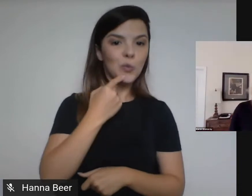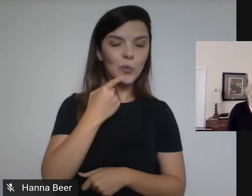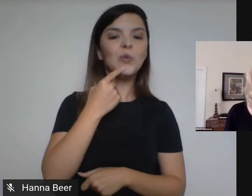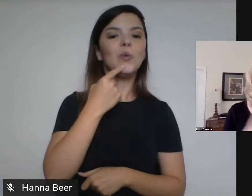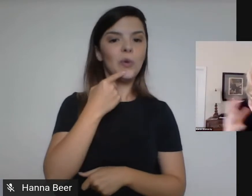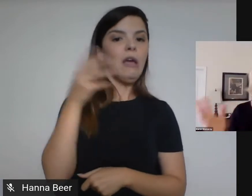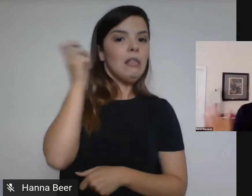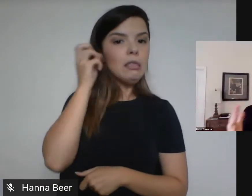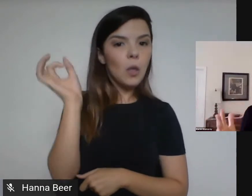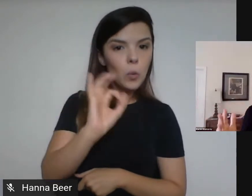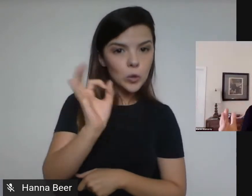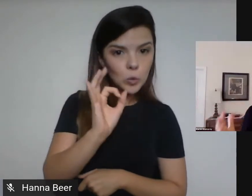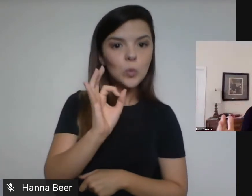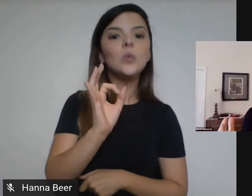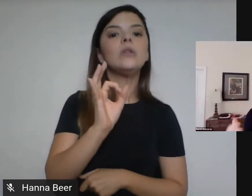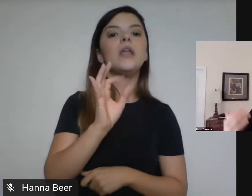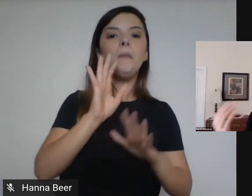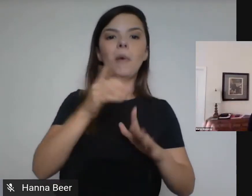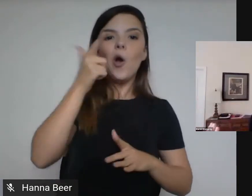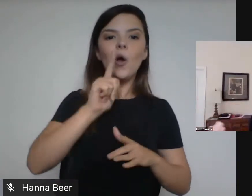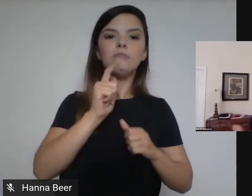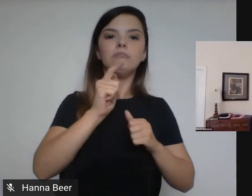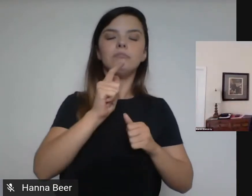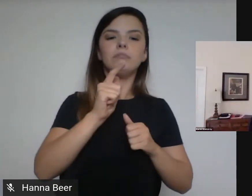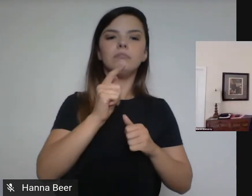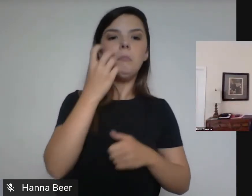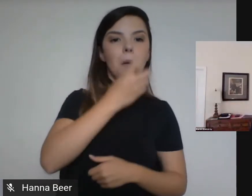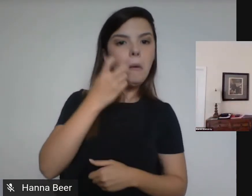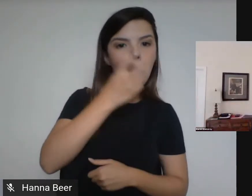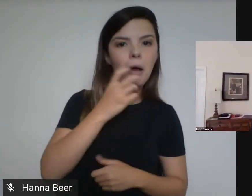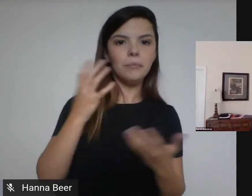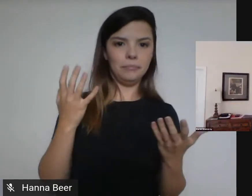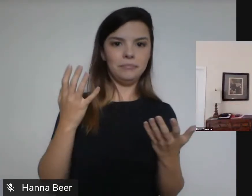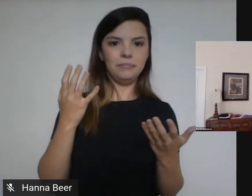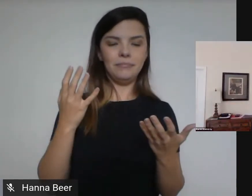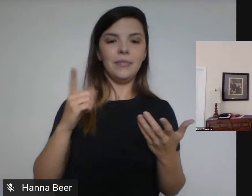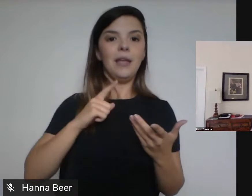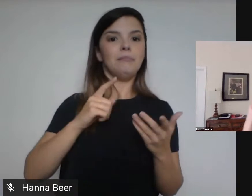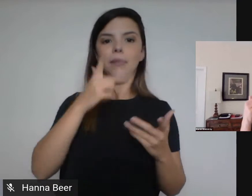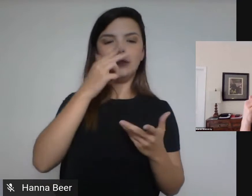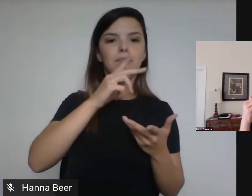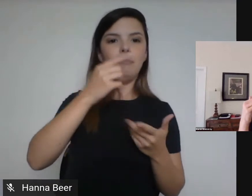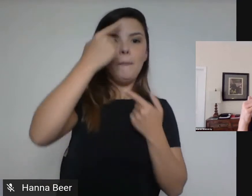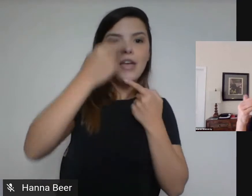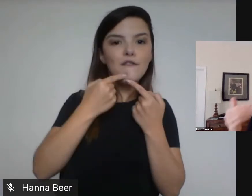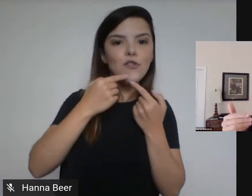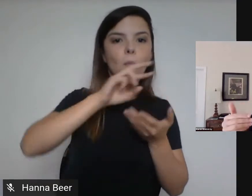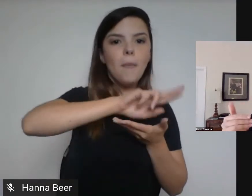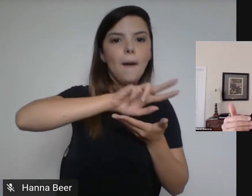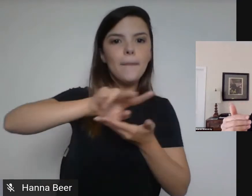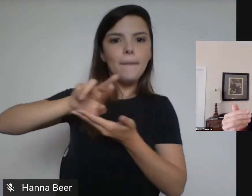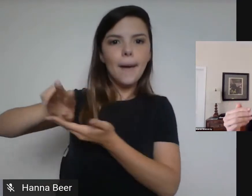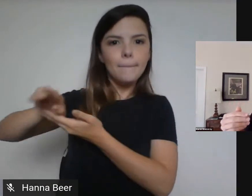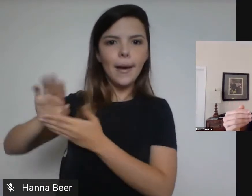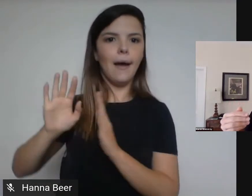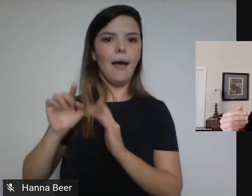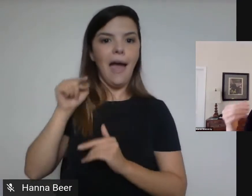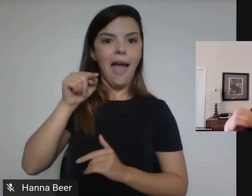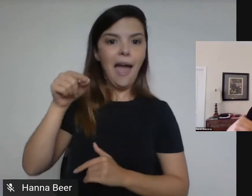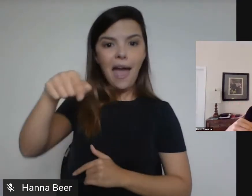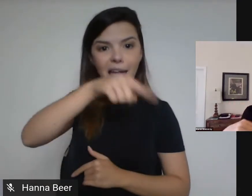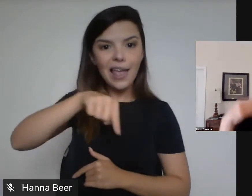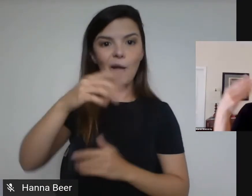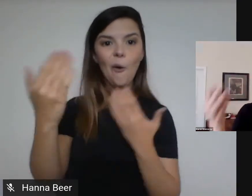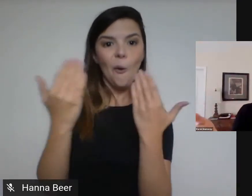of 4 different groups, you can look to see, for example, do you see differences in auditory responses that are related